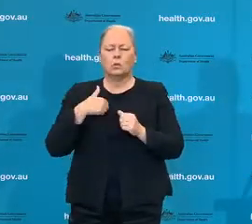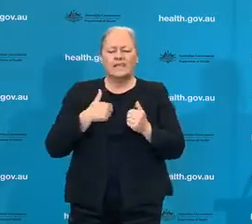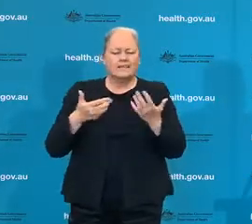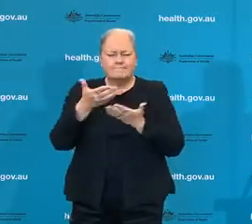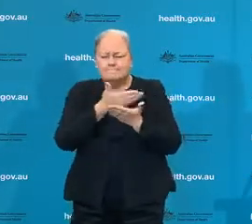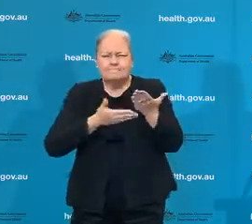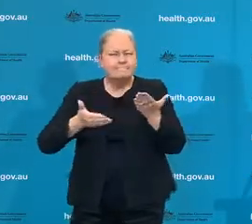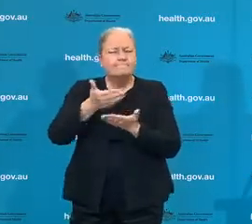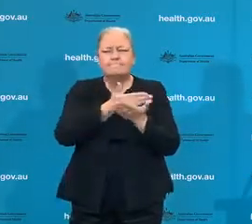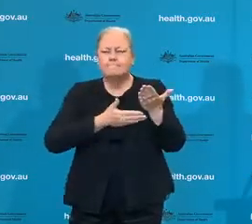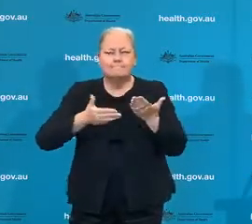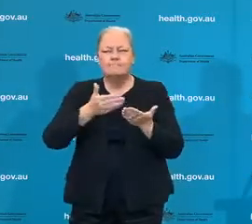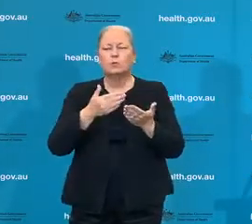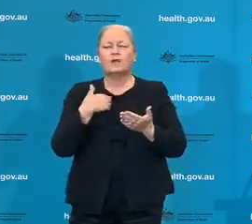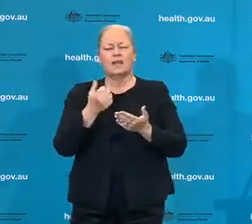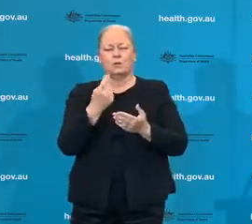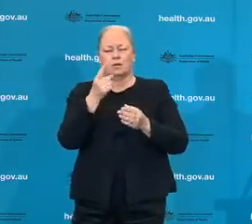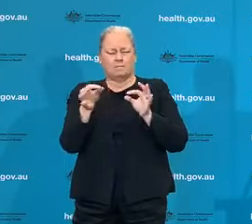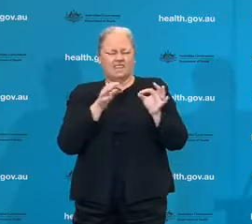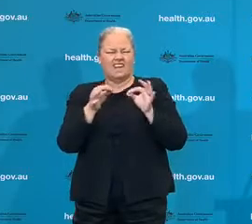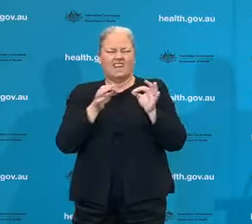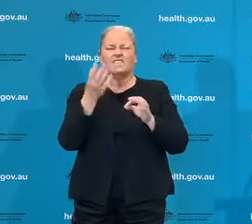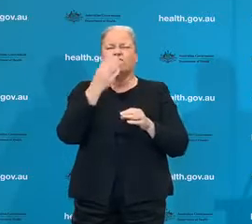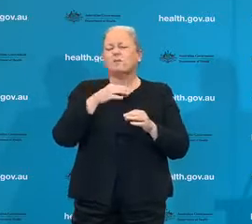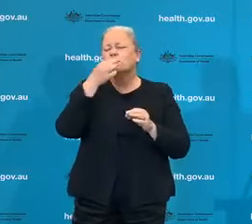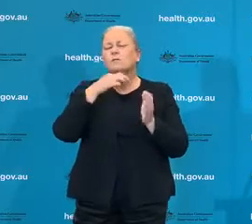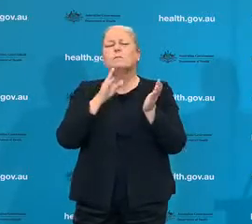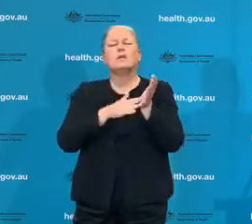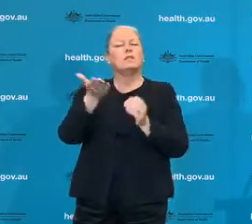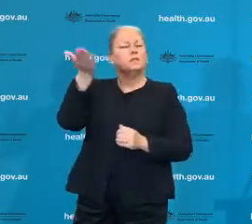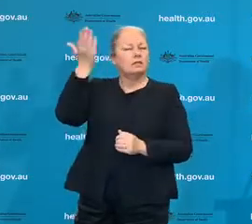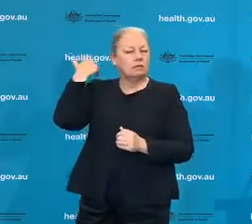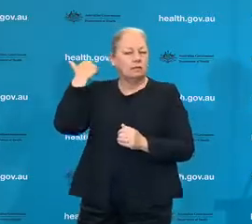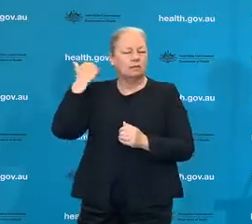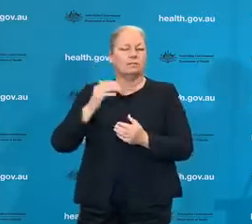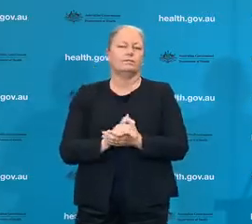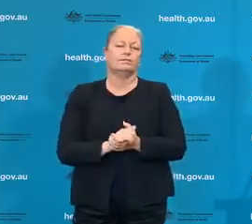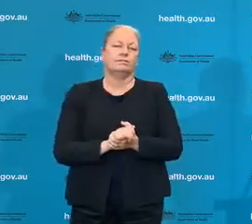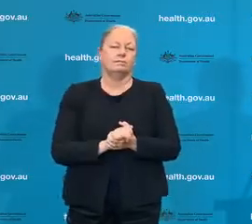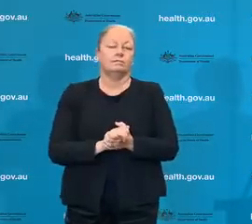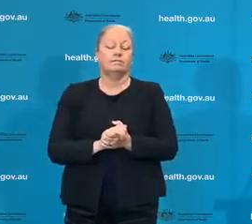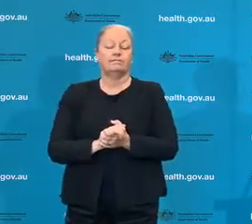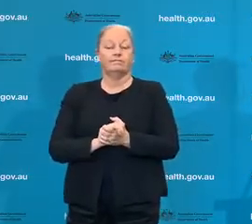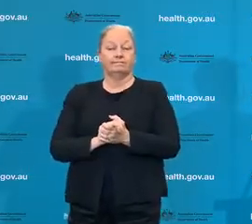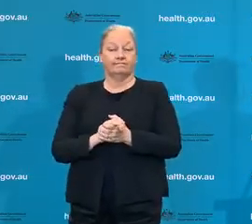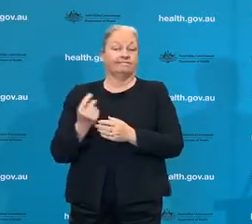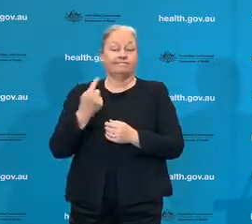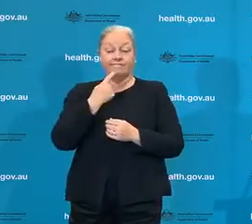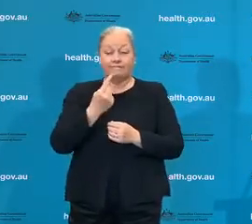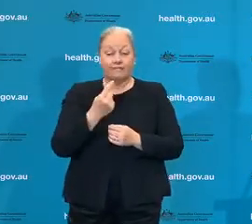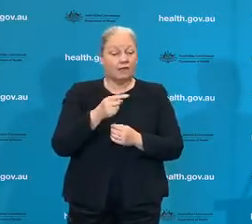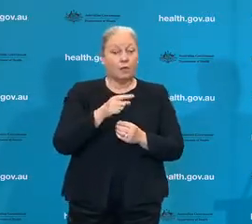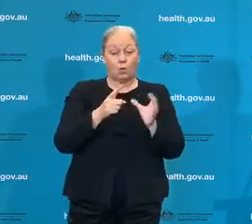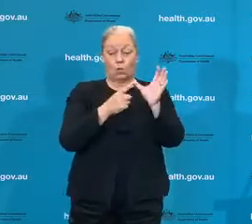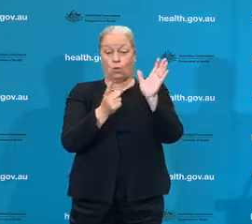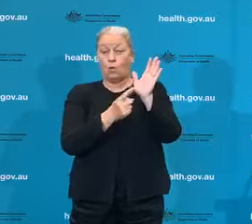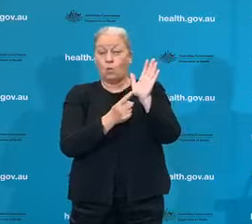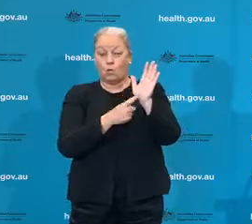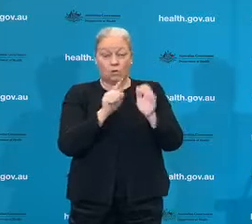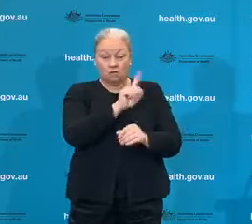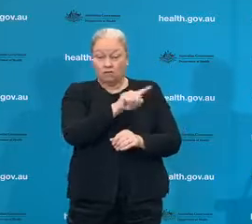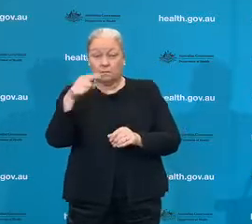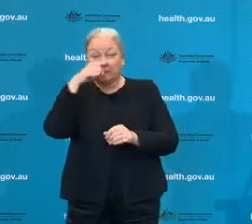which came out several months ago. And they are that all cases of COVID-19 are